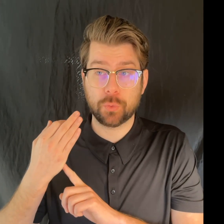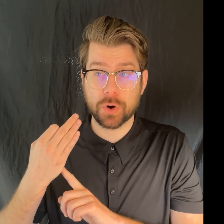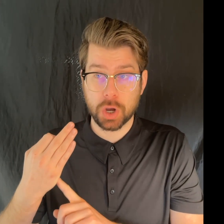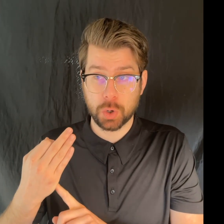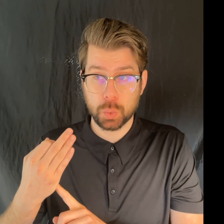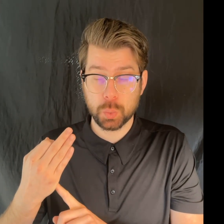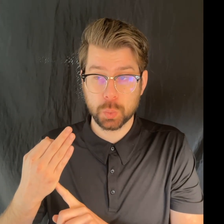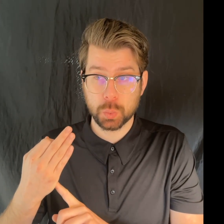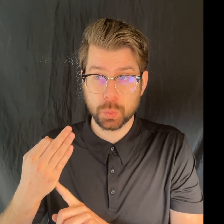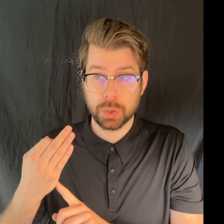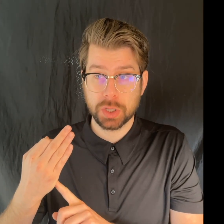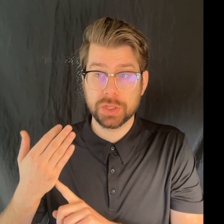Tomorrow.